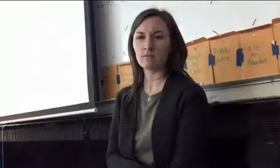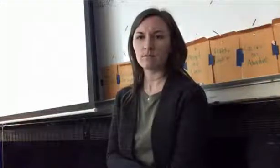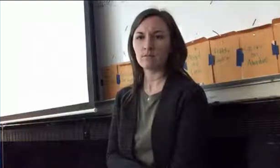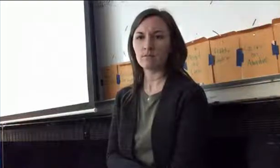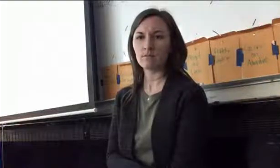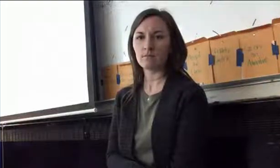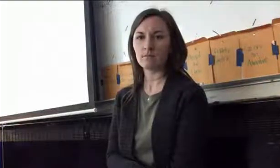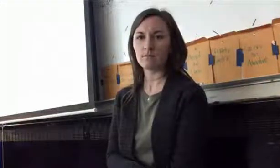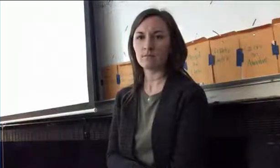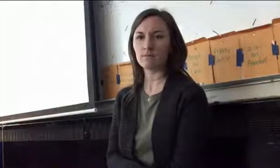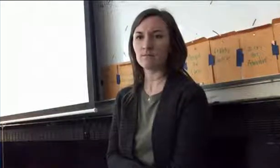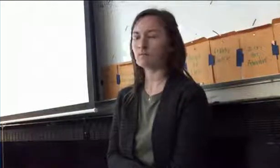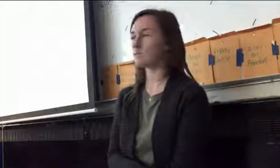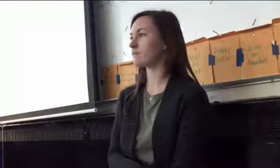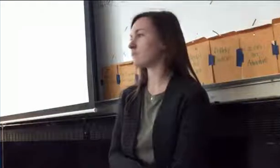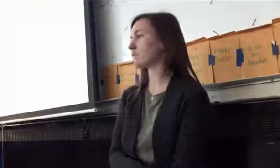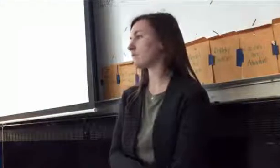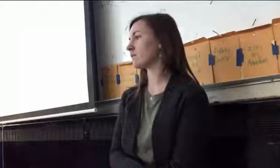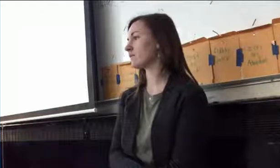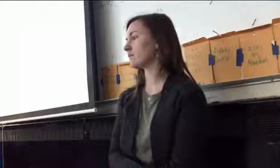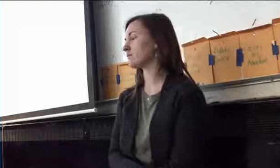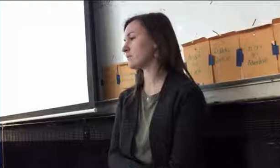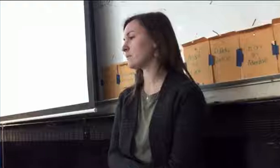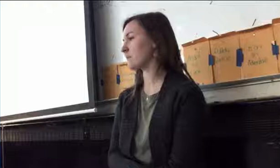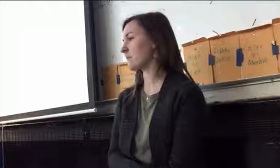Just going to write that down, your first bullet.